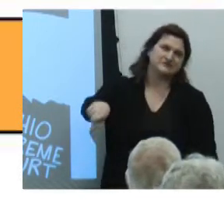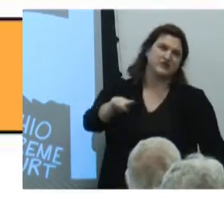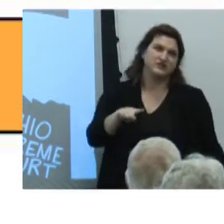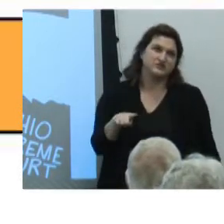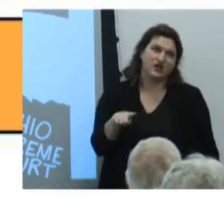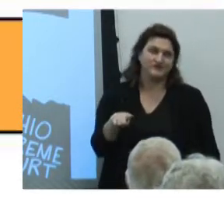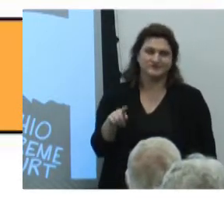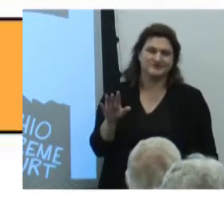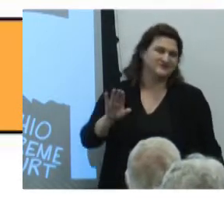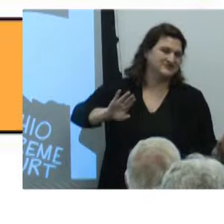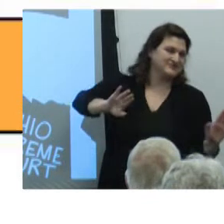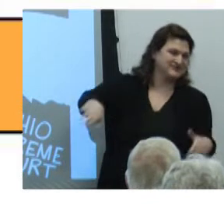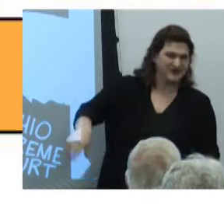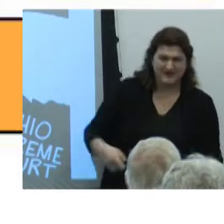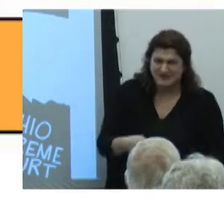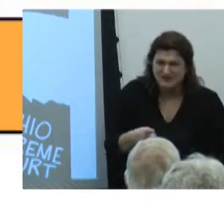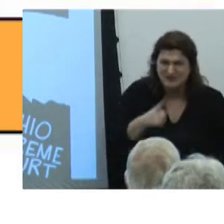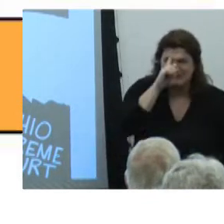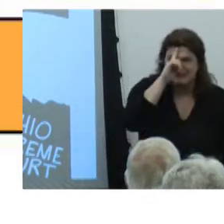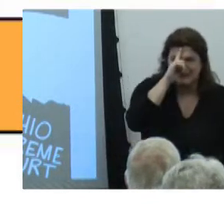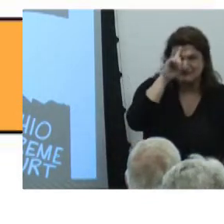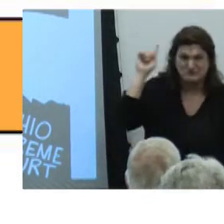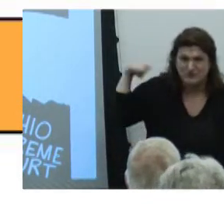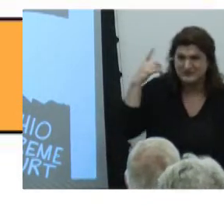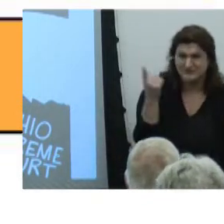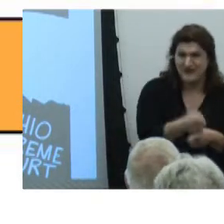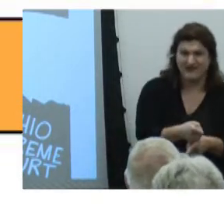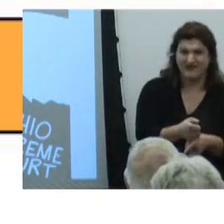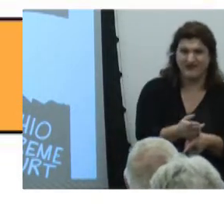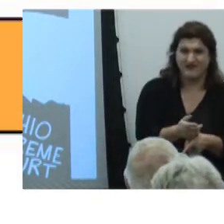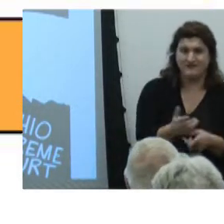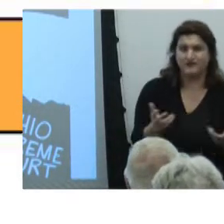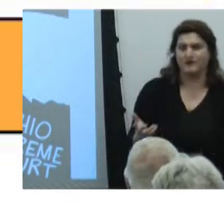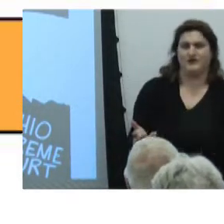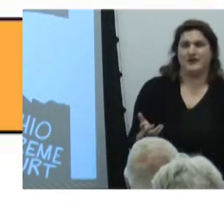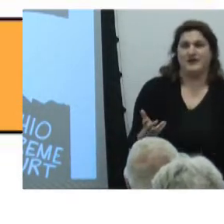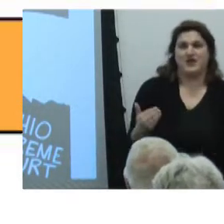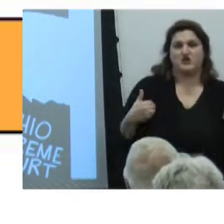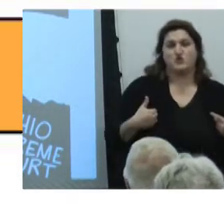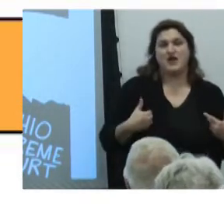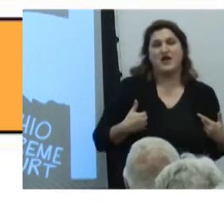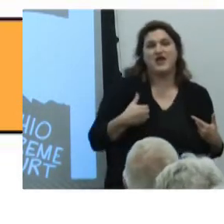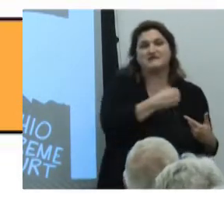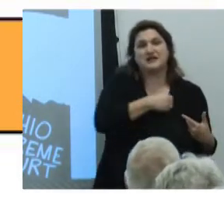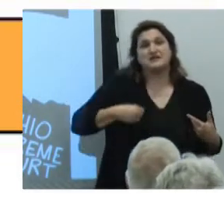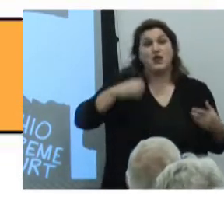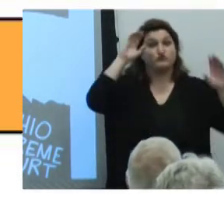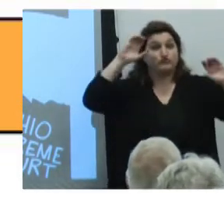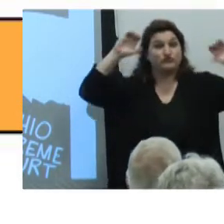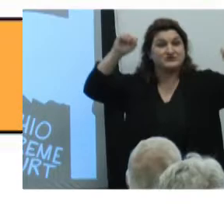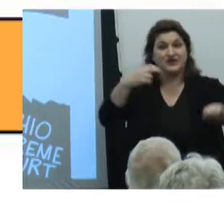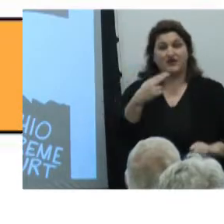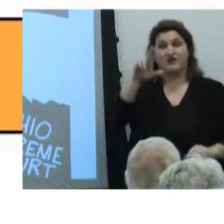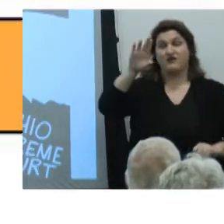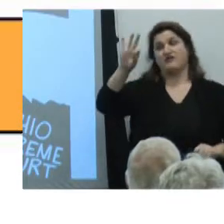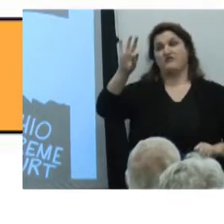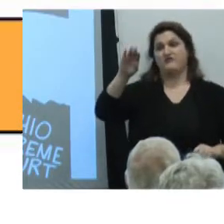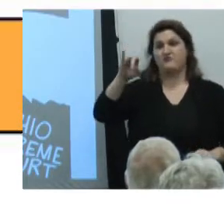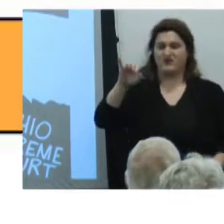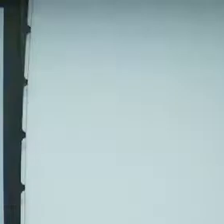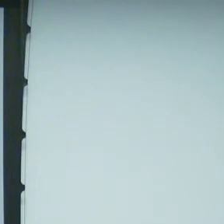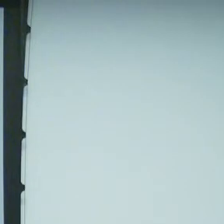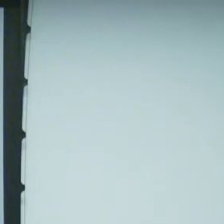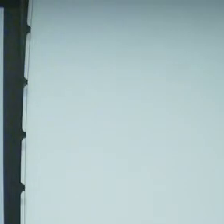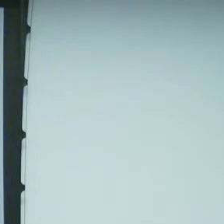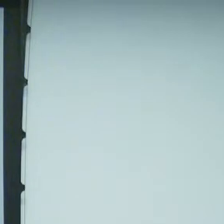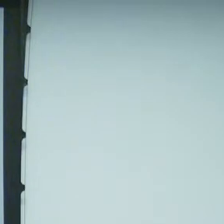Can you think of anything more ludicrous? And then you have Senate President Huffman, who was like, well, I don't know, what we